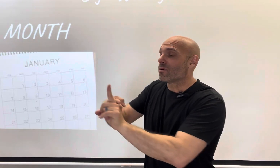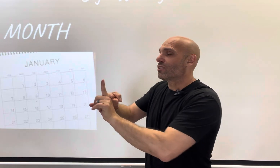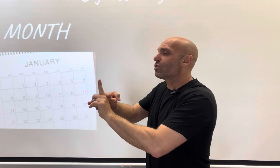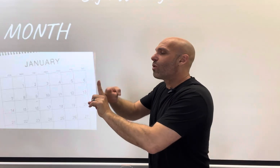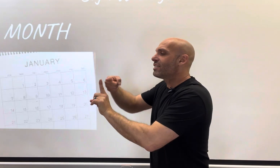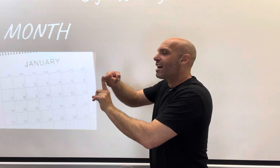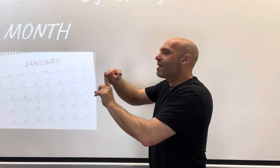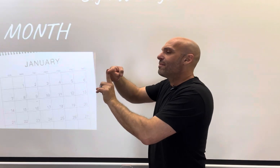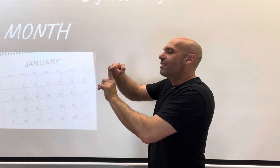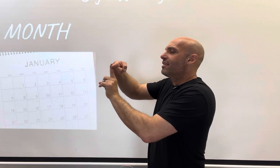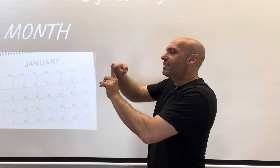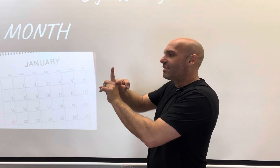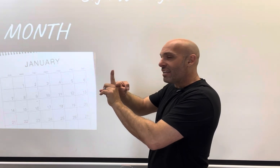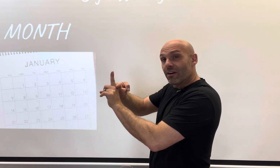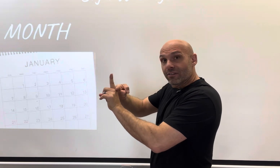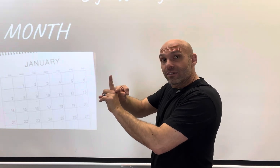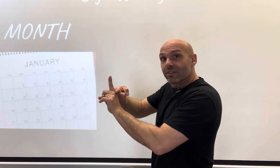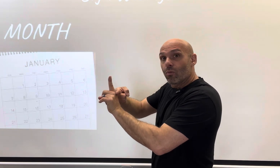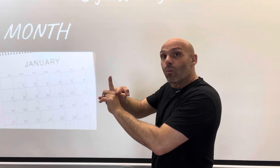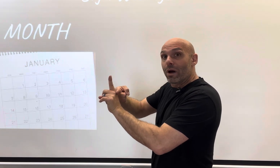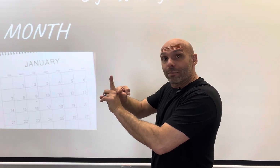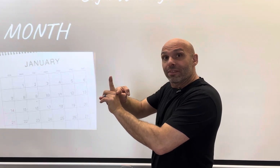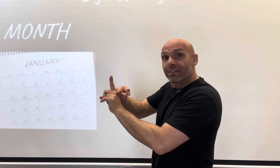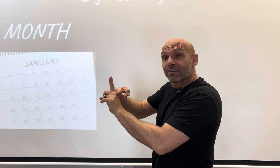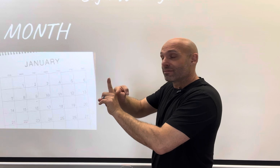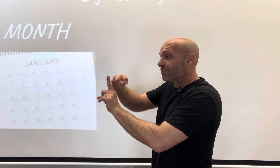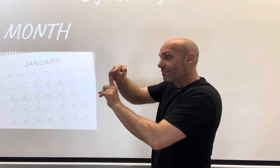Just one time, down, 1 month.